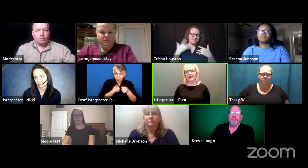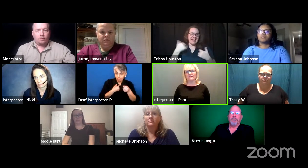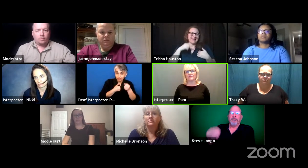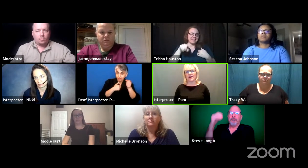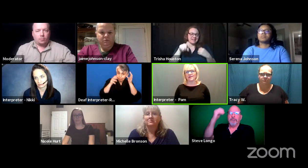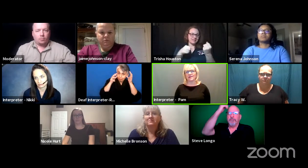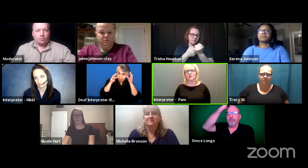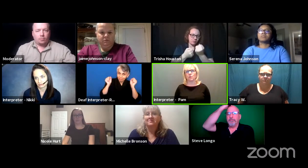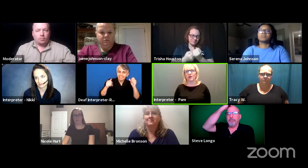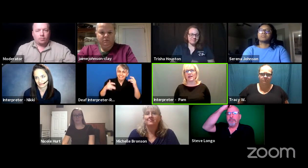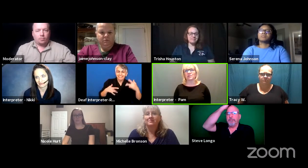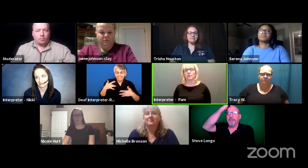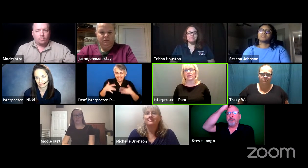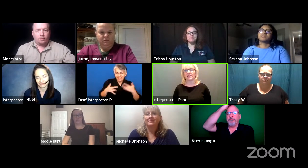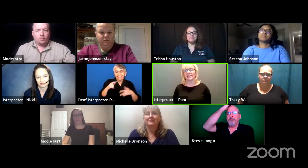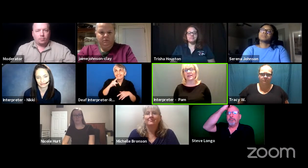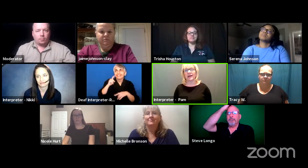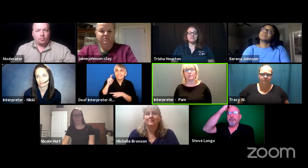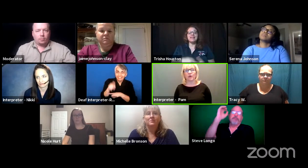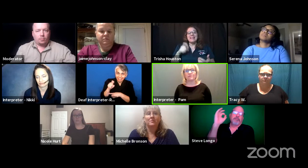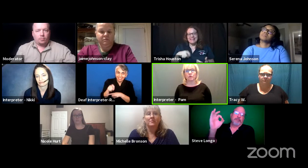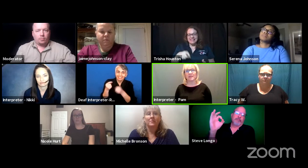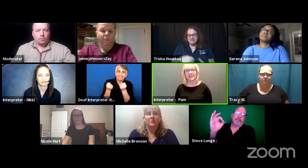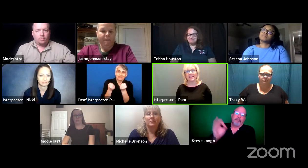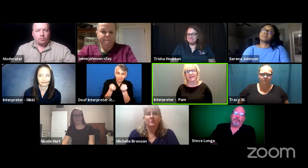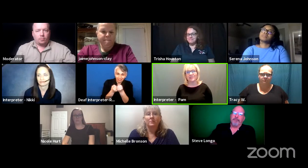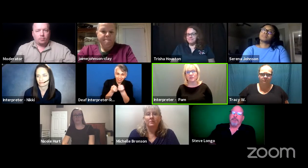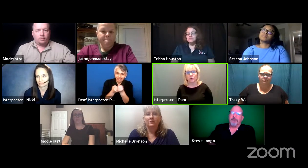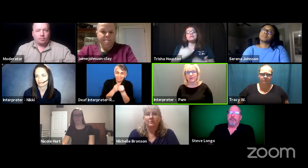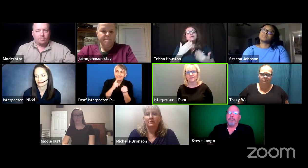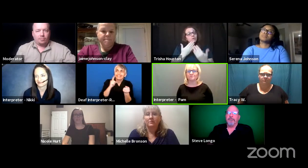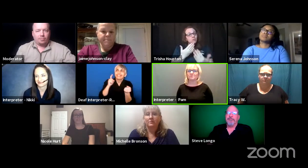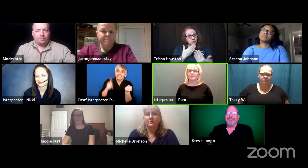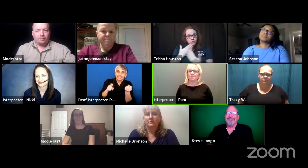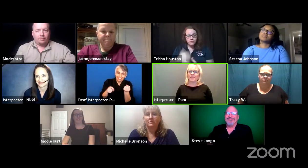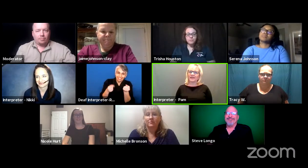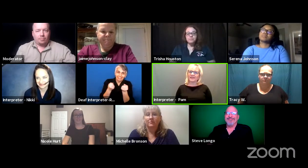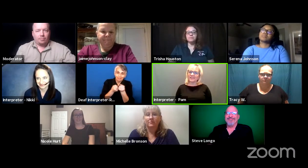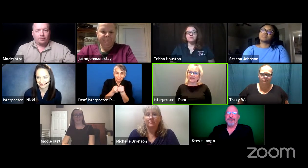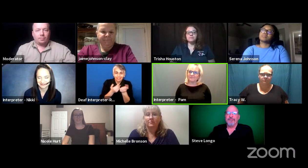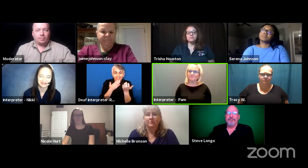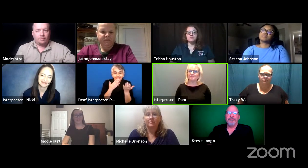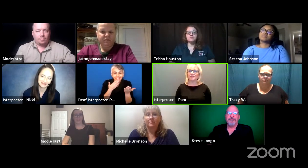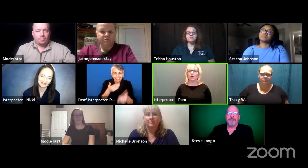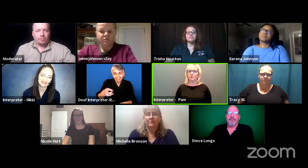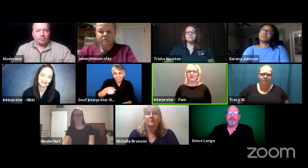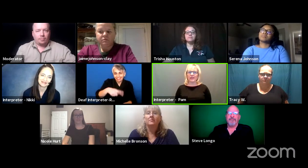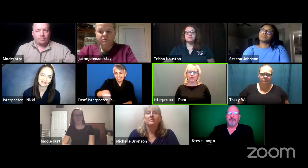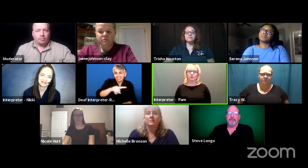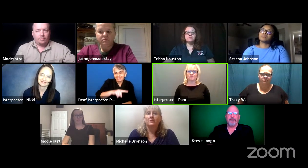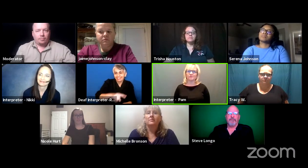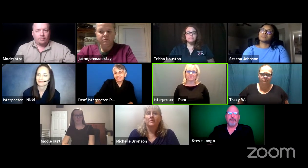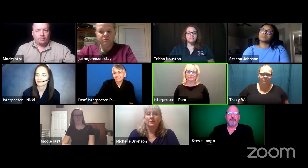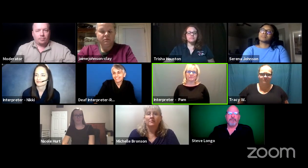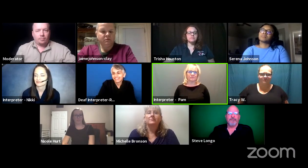have support as president. I am grateful because I need support and excited. So thank you.